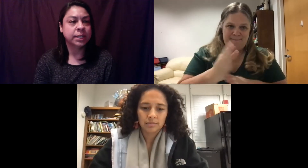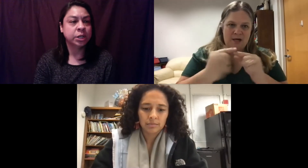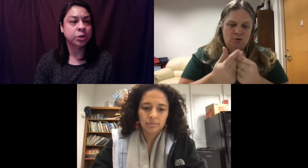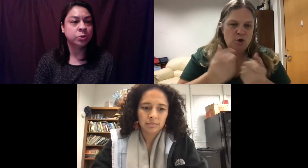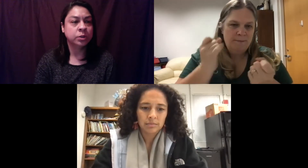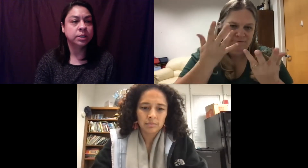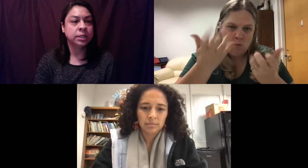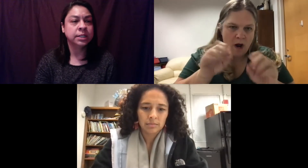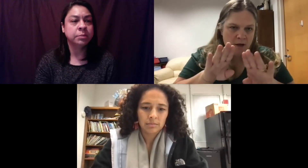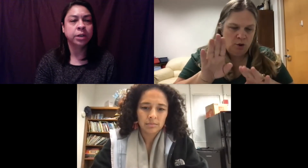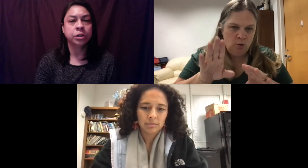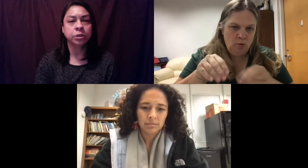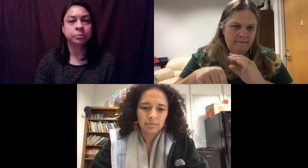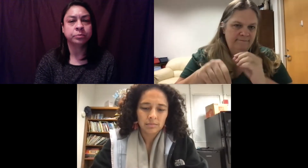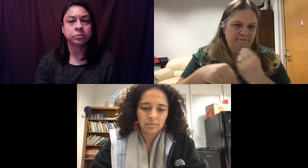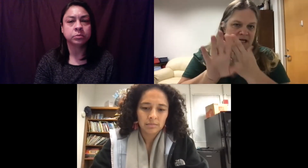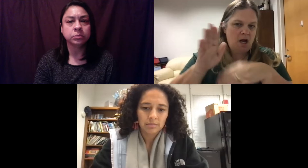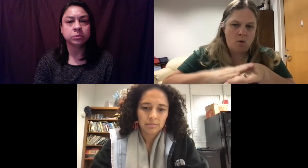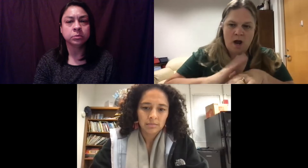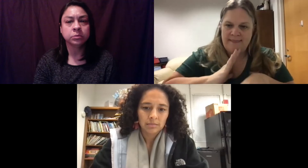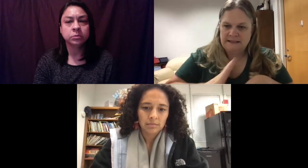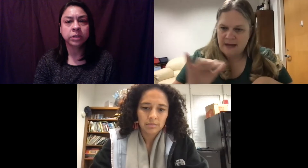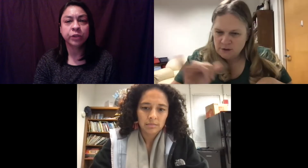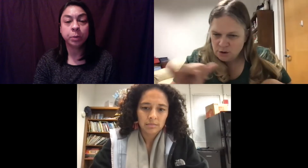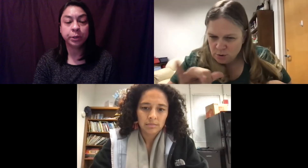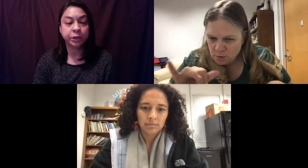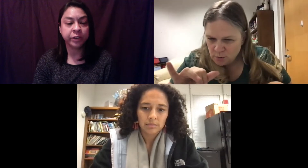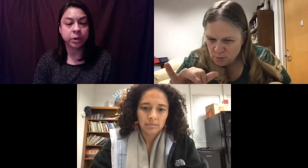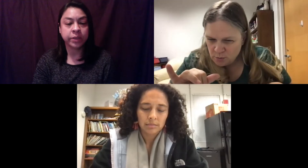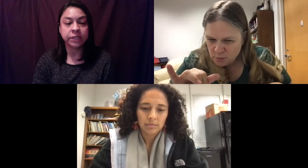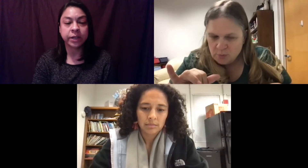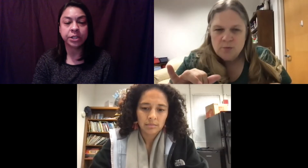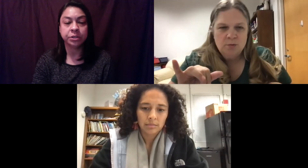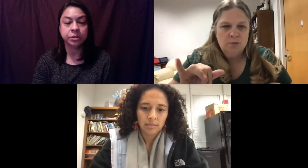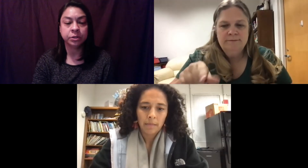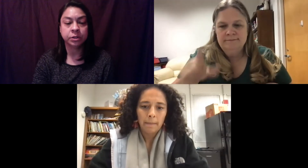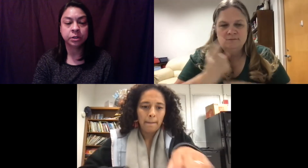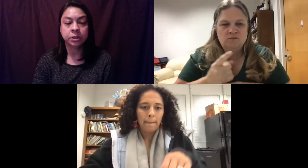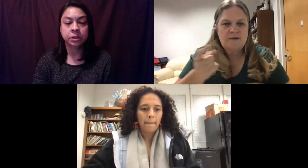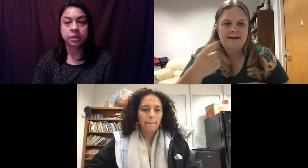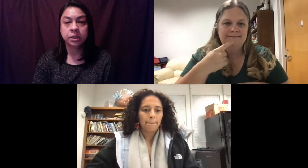Okay, so this is the main group. If you want to put your video on, that's fine too.